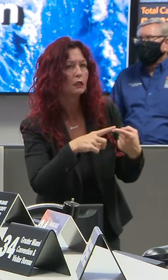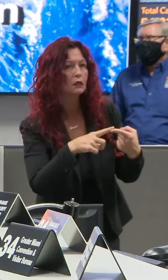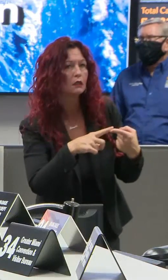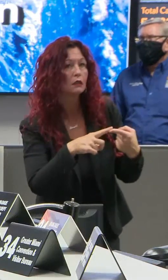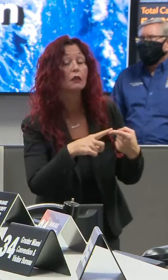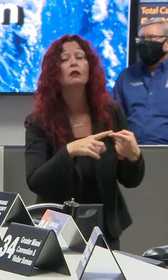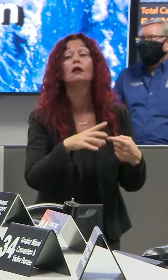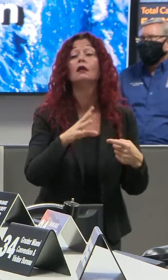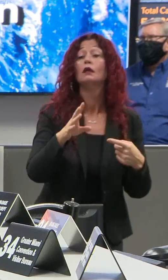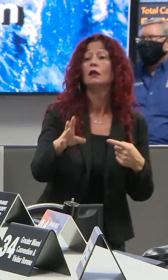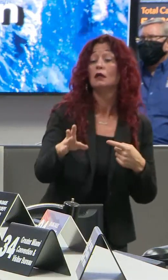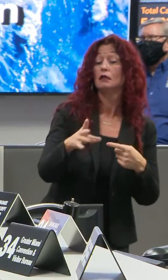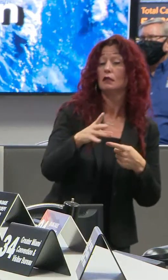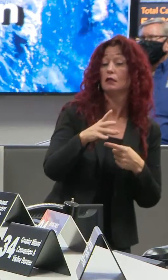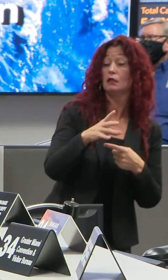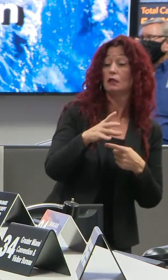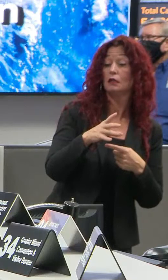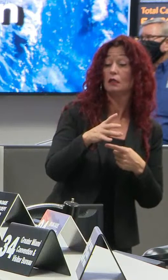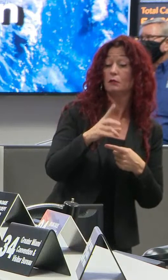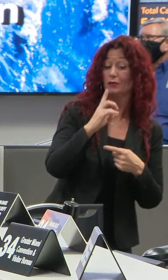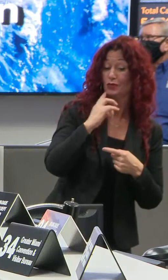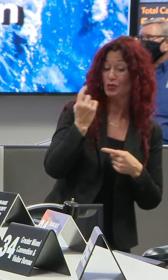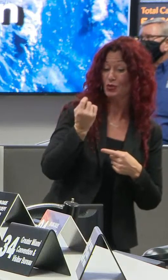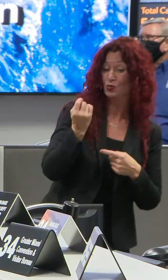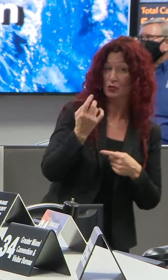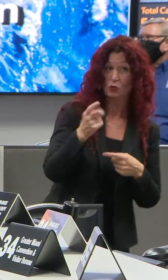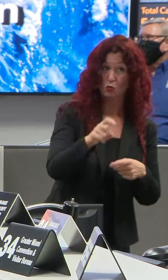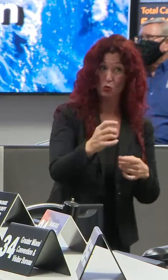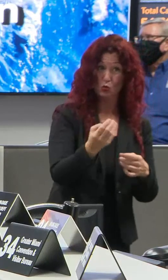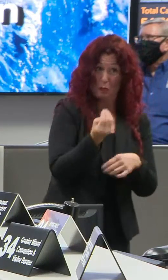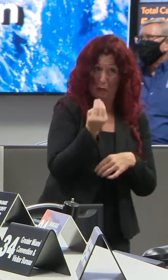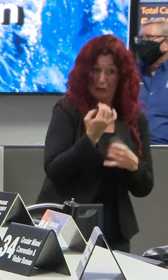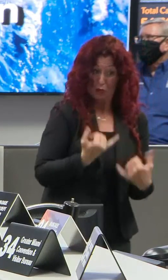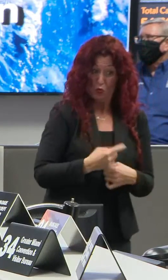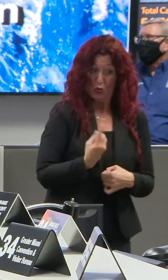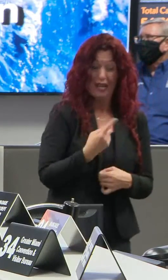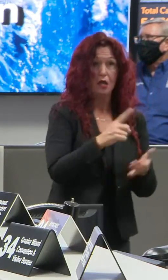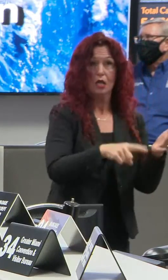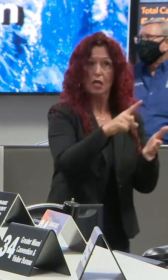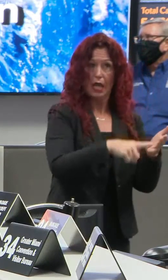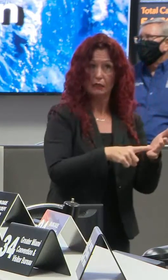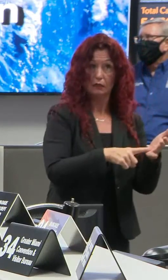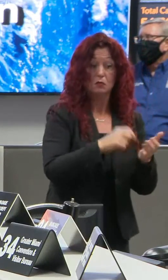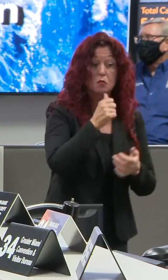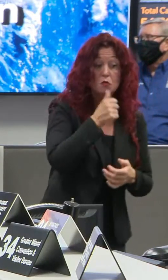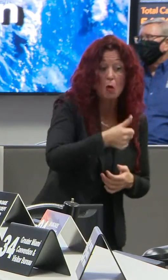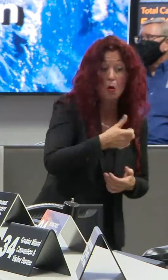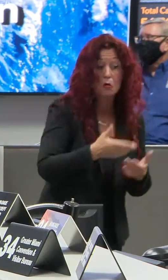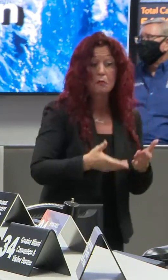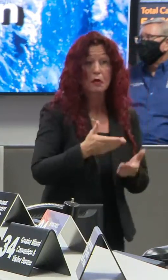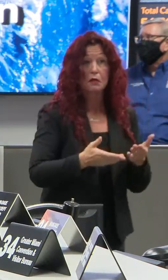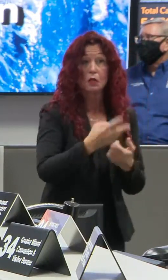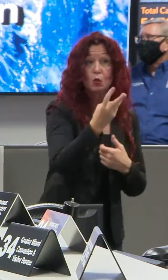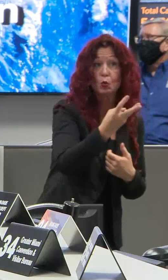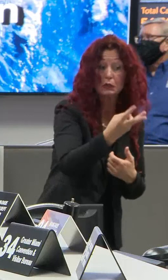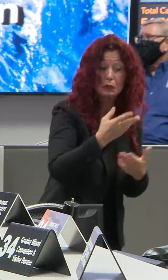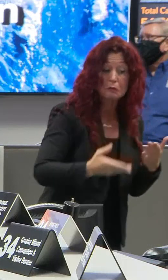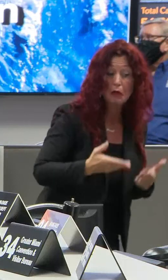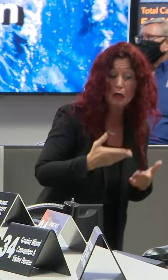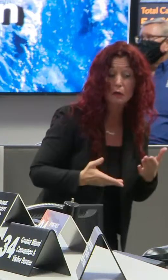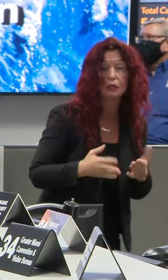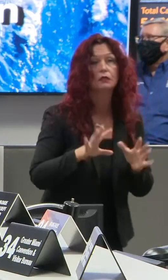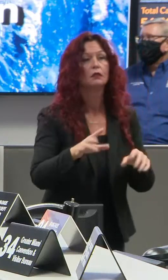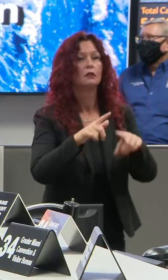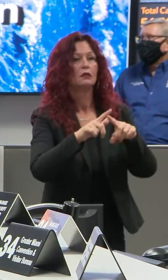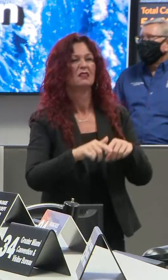curfew. You said earlier Tuesday or Wednesday. Is Tuesday still a possibility? Tuesday's a possibility, Wednesday's a possibility, but right now